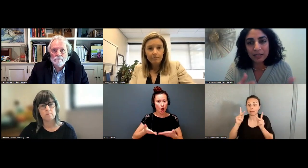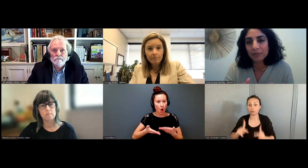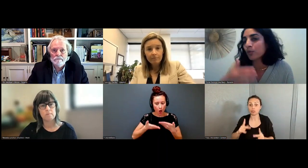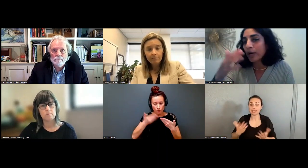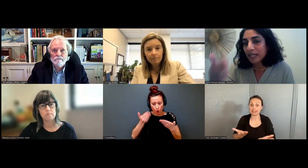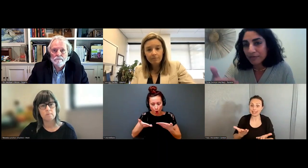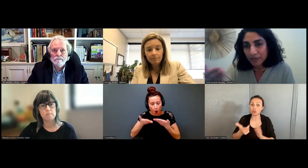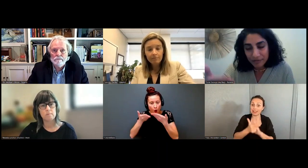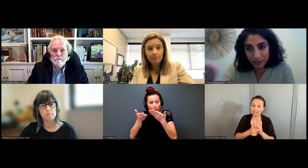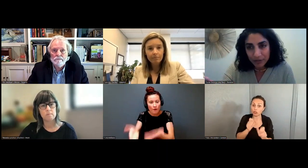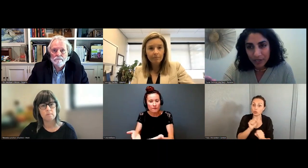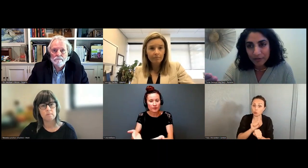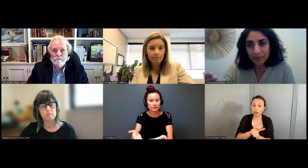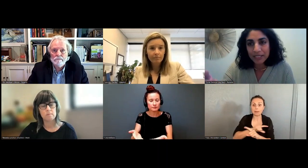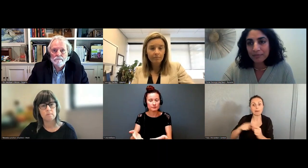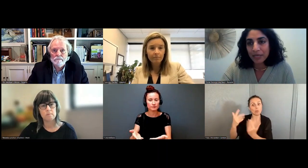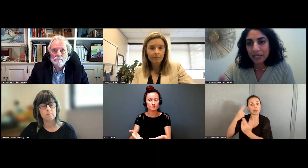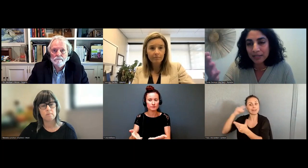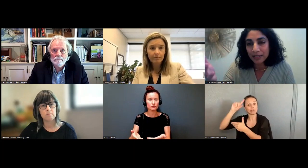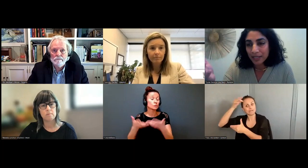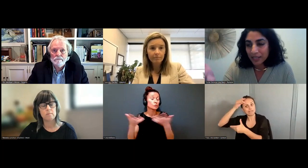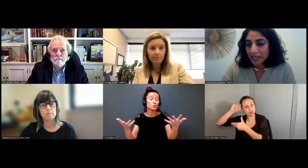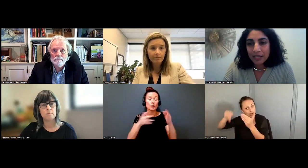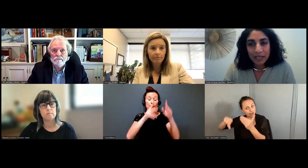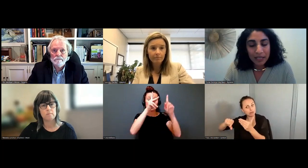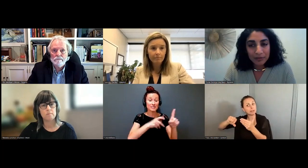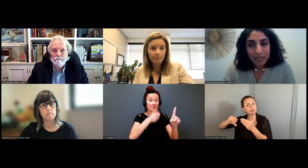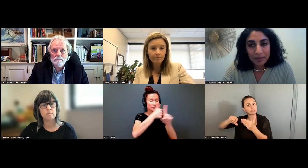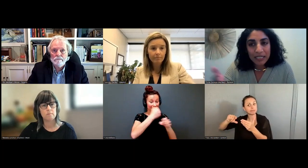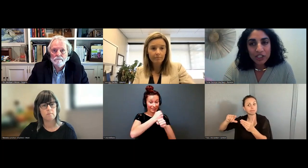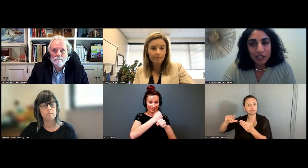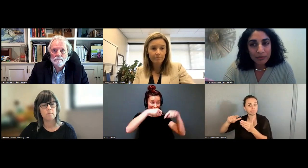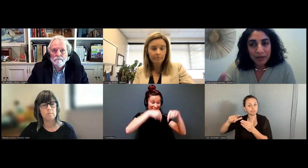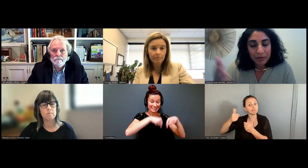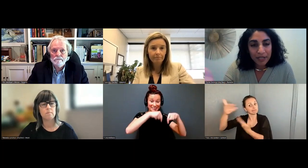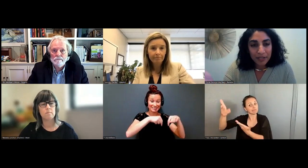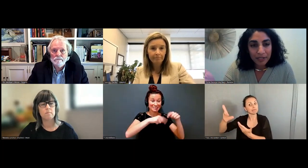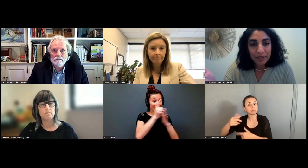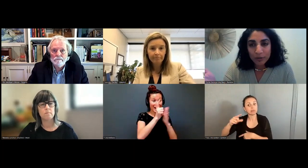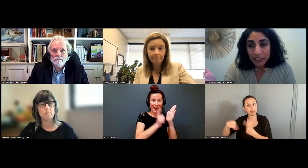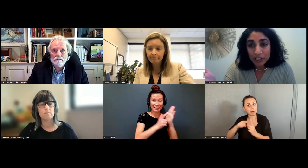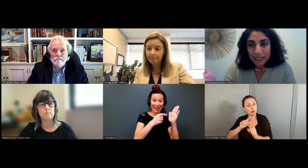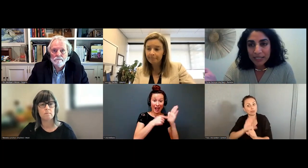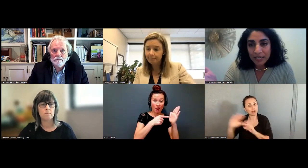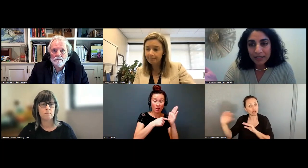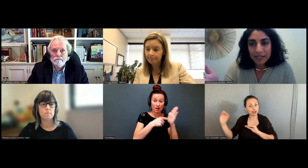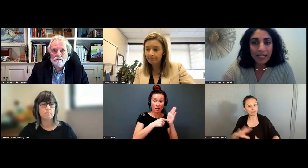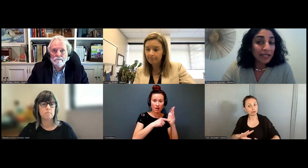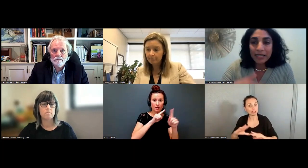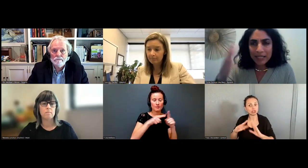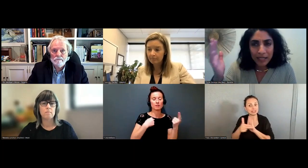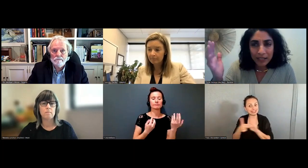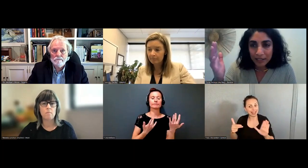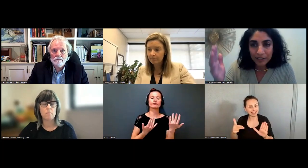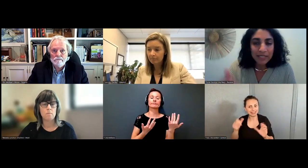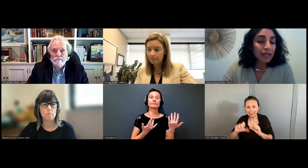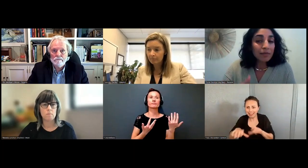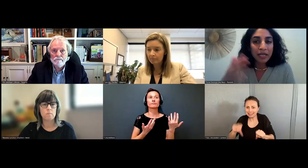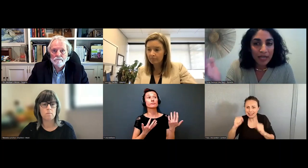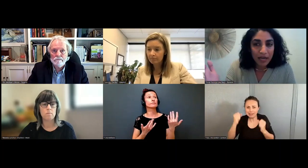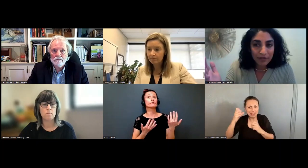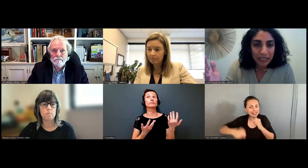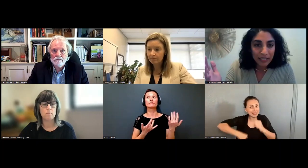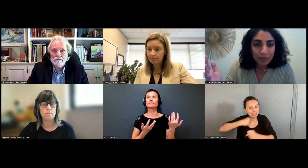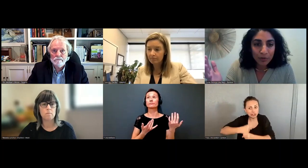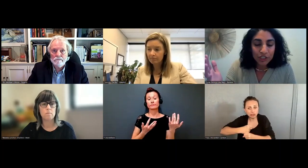working legally, but waiting for the federal government to make a recommendation around their immigration status, and it can take years, and they